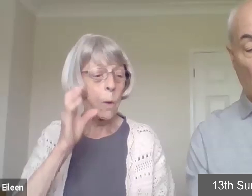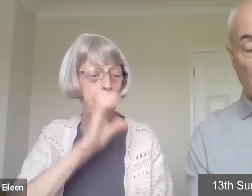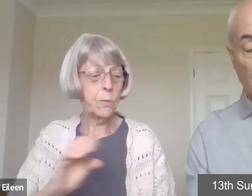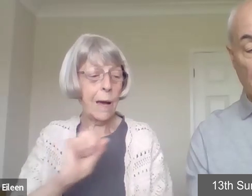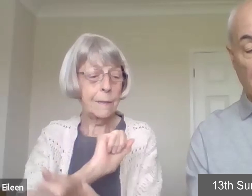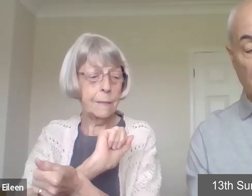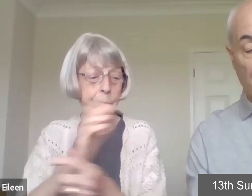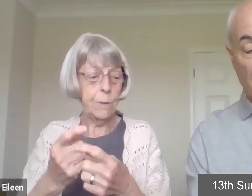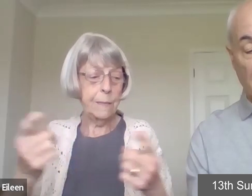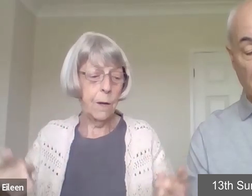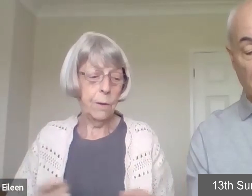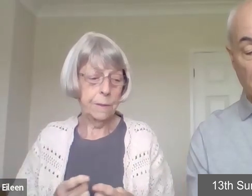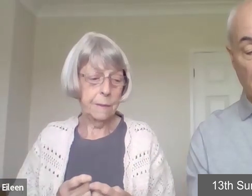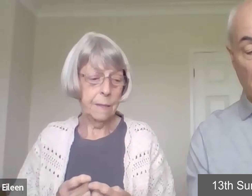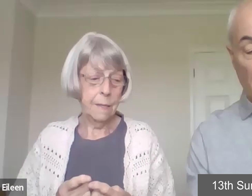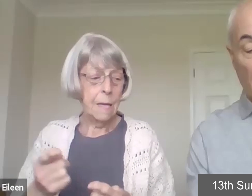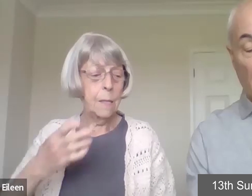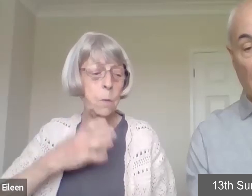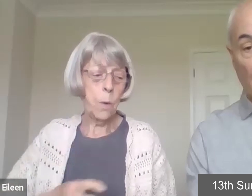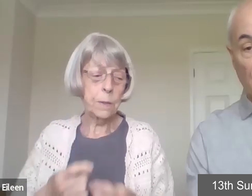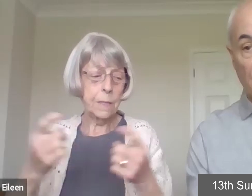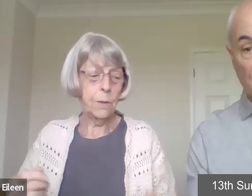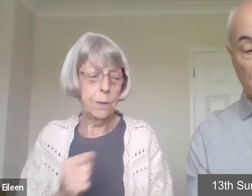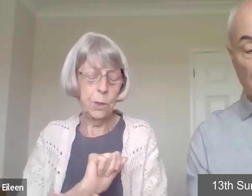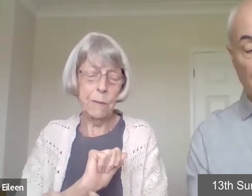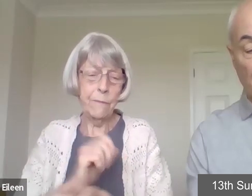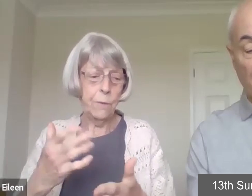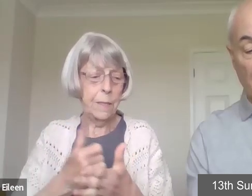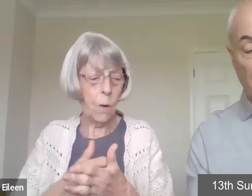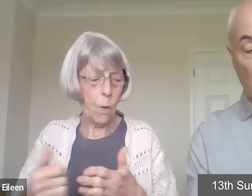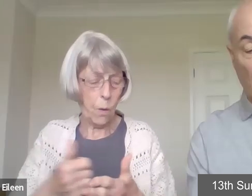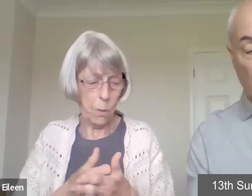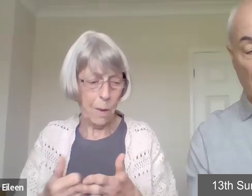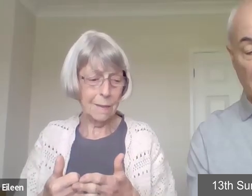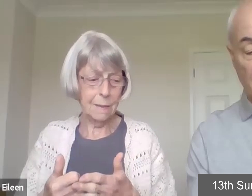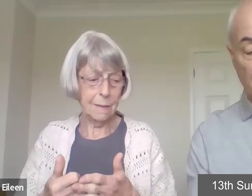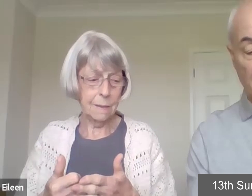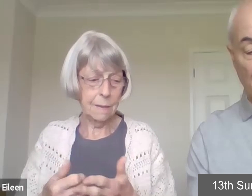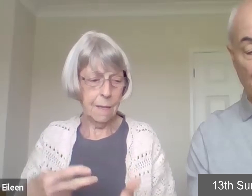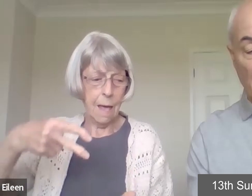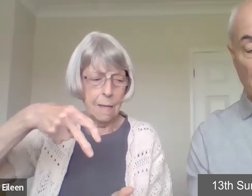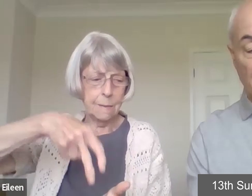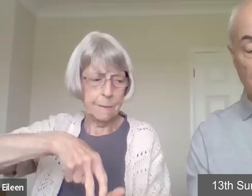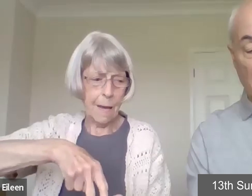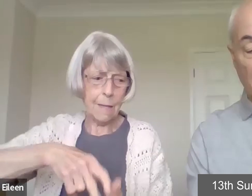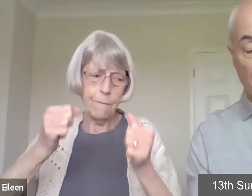When Christ freed us, he wanted us to be free always. Stand